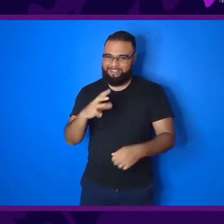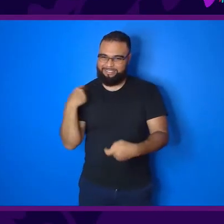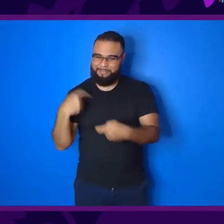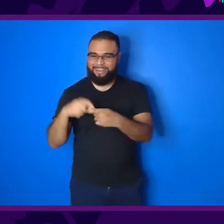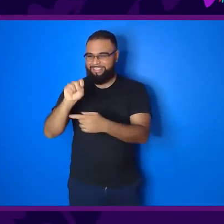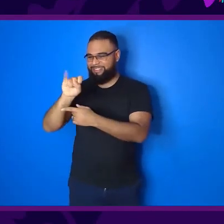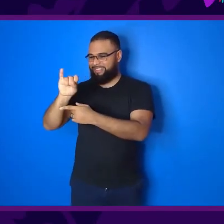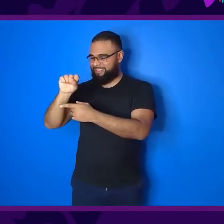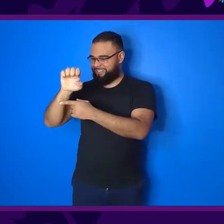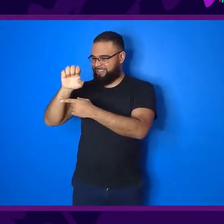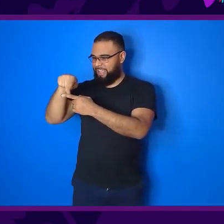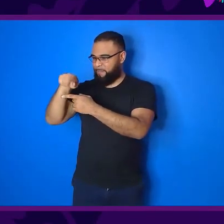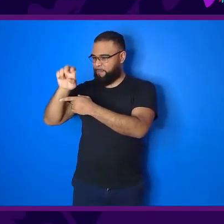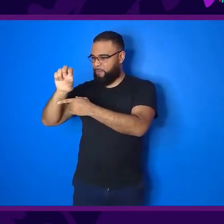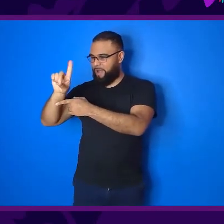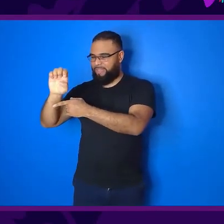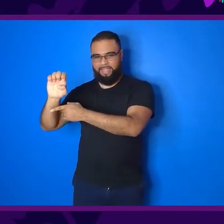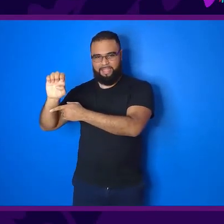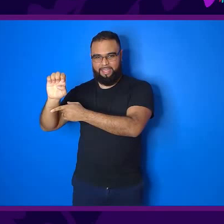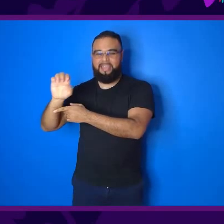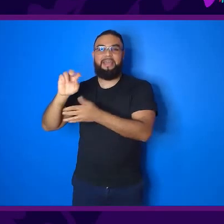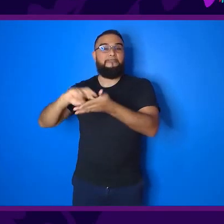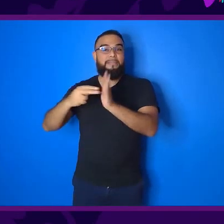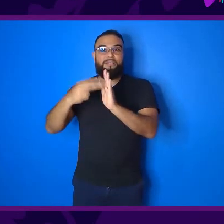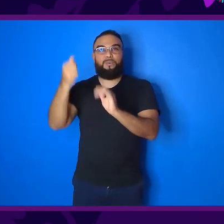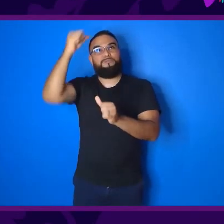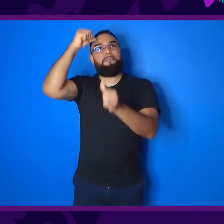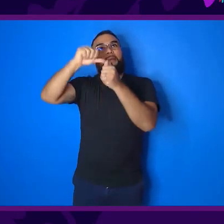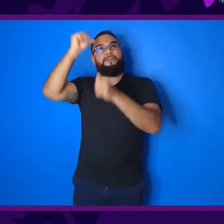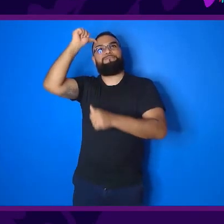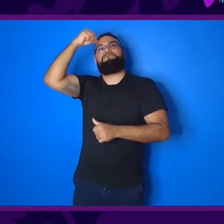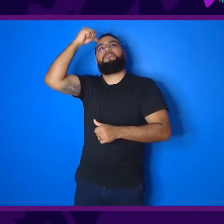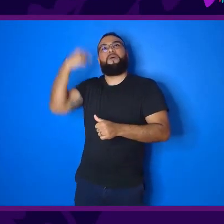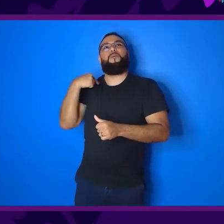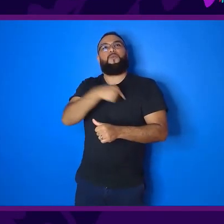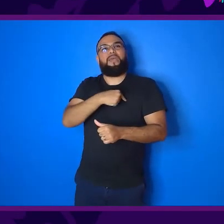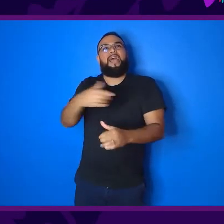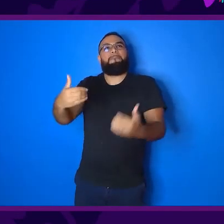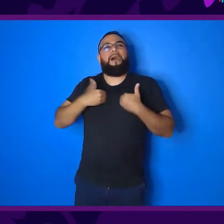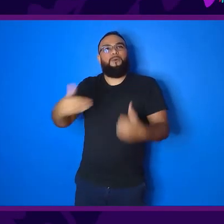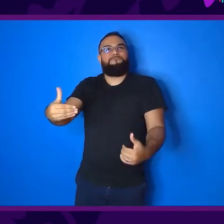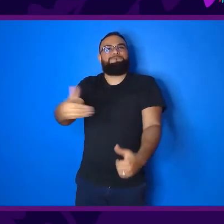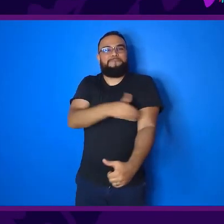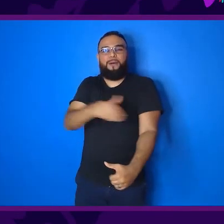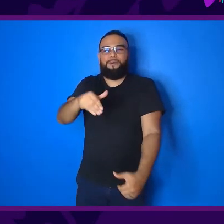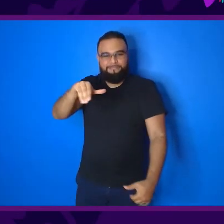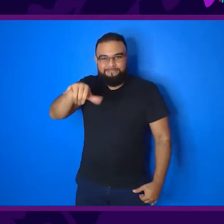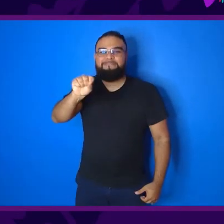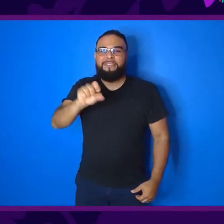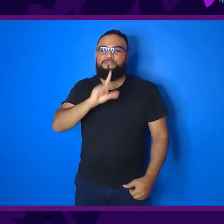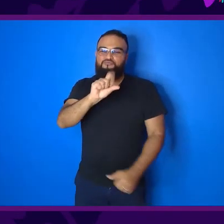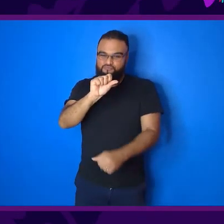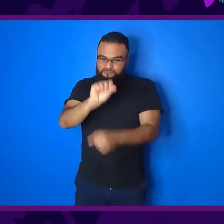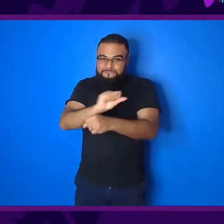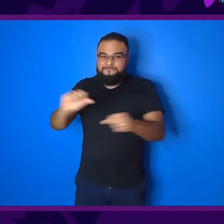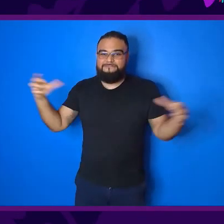has a voice and that we are more powerful than we realize when we come together. For any of you out